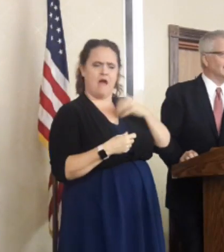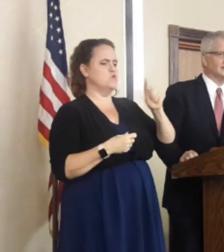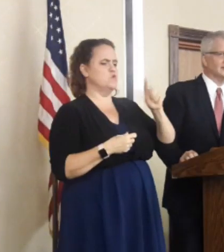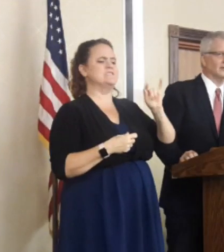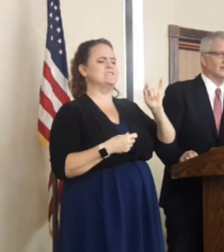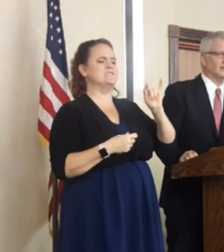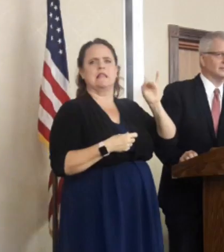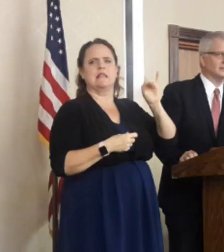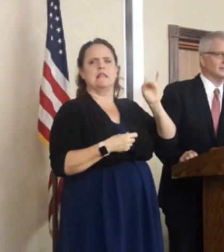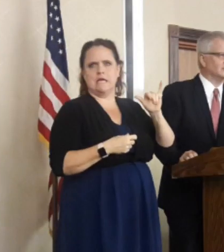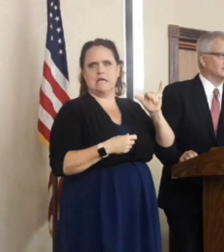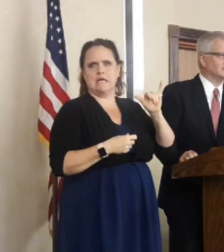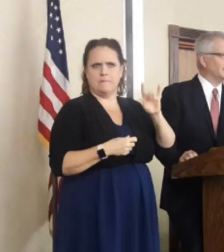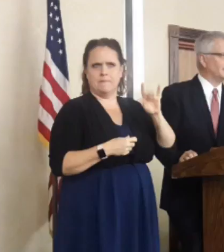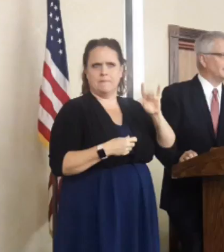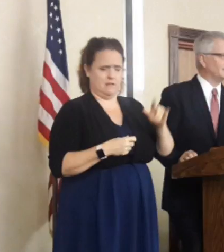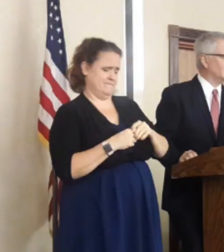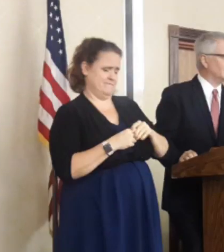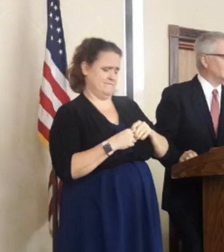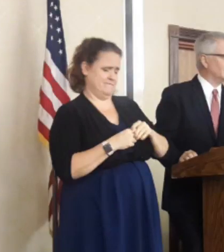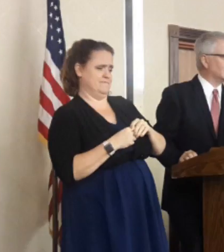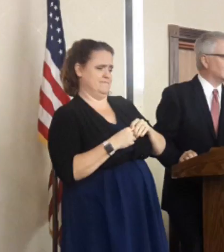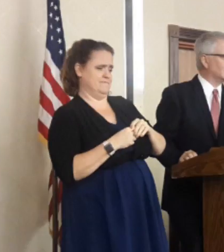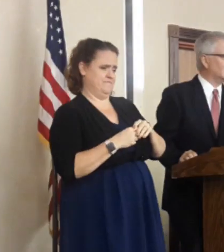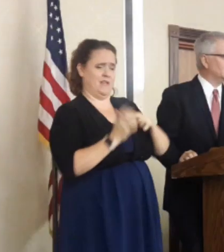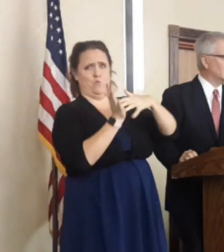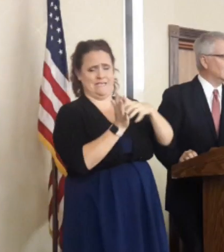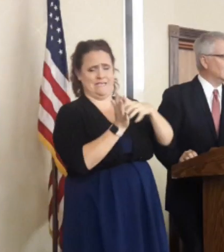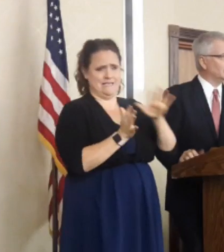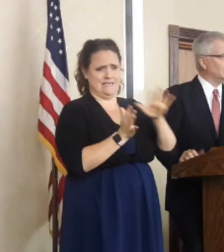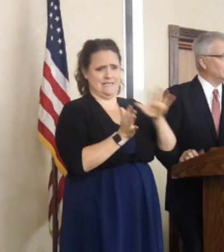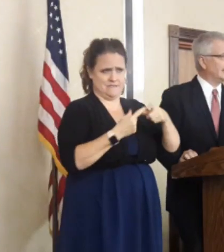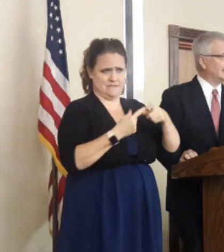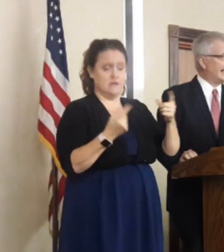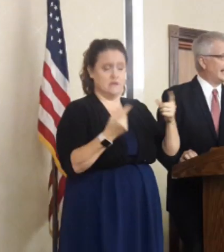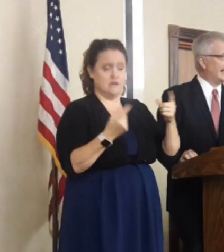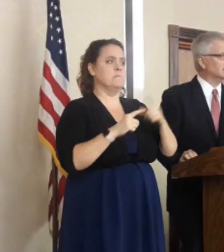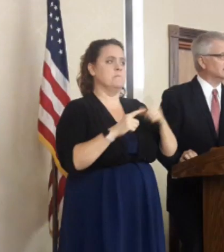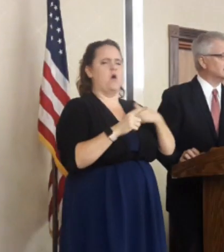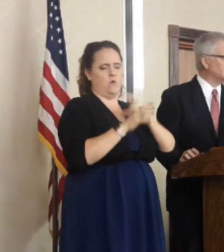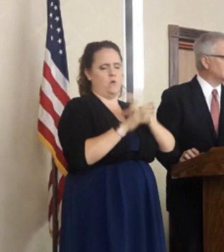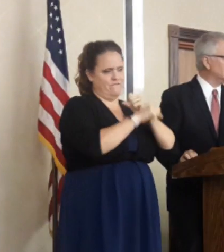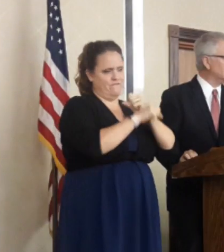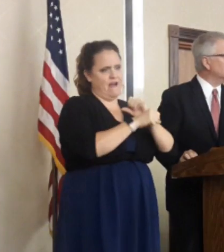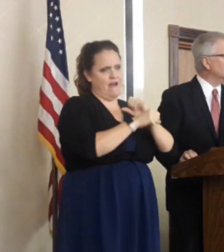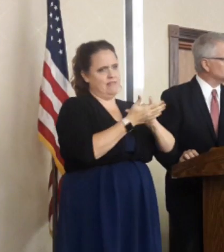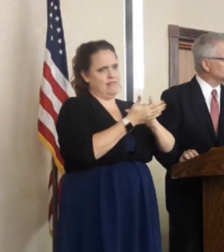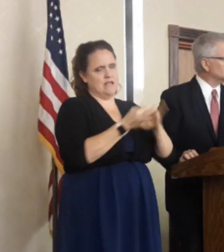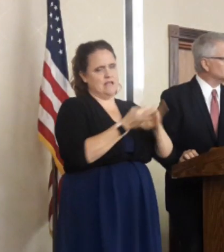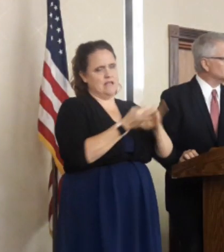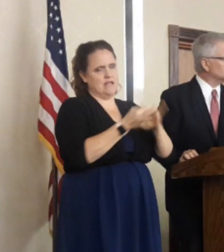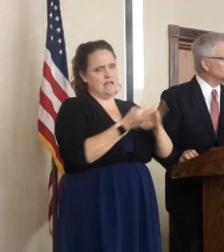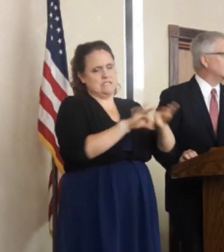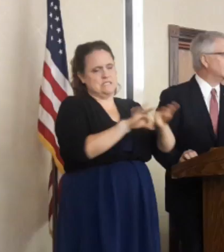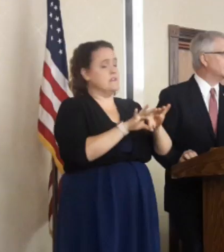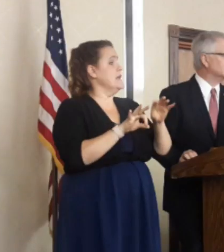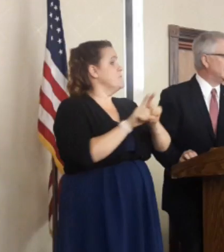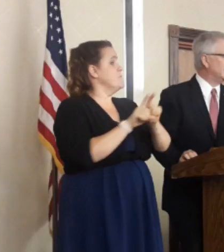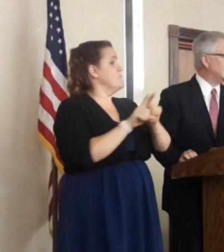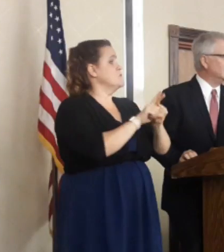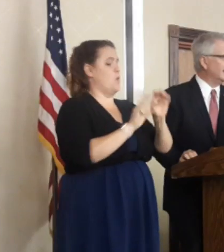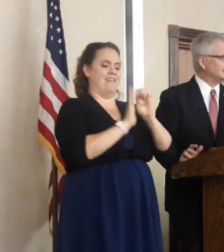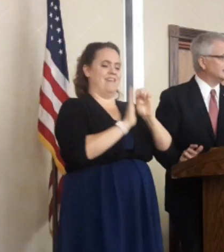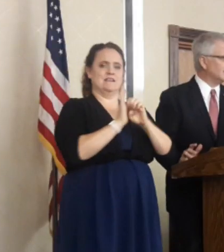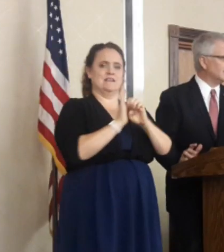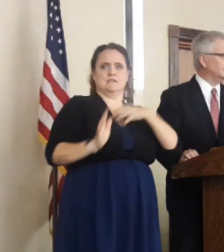So it's very, very weak. But we will be fighting that significantly. There's also an ethics complaint. The house